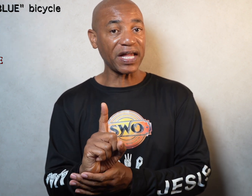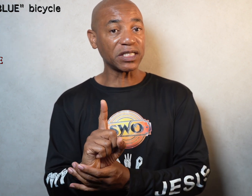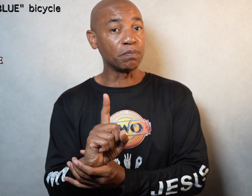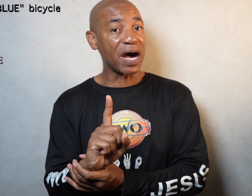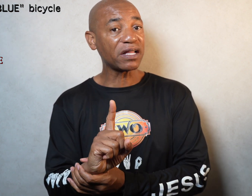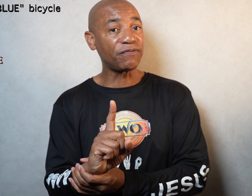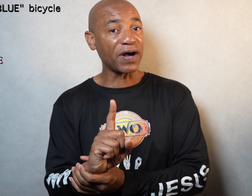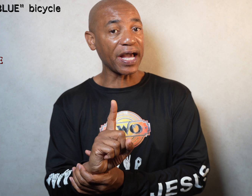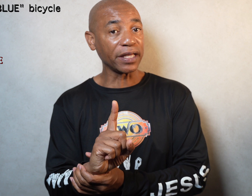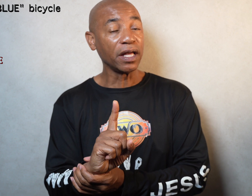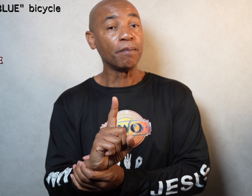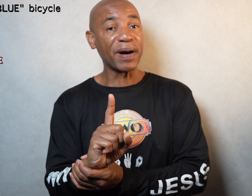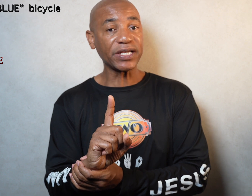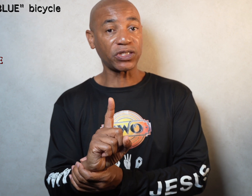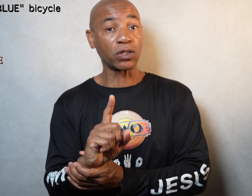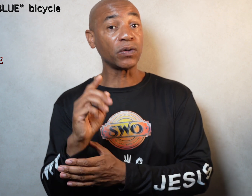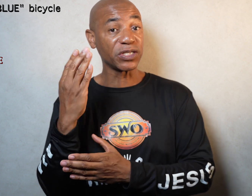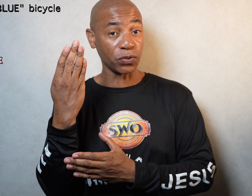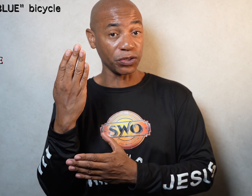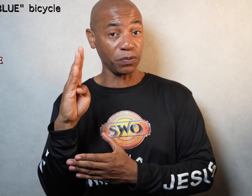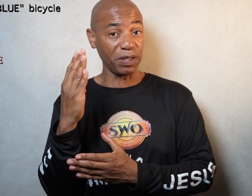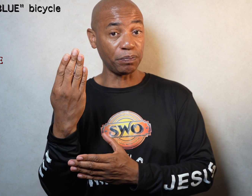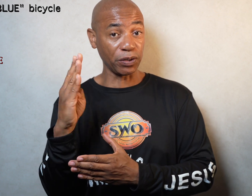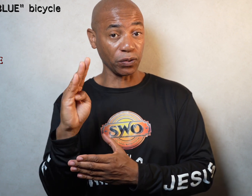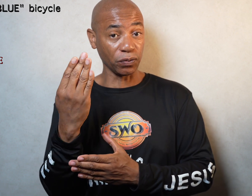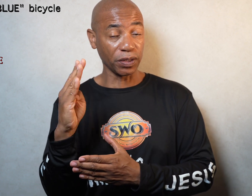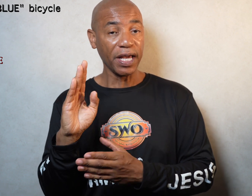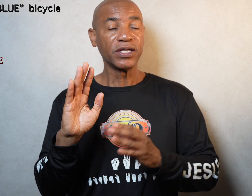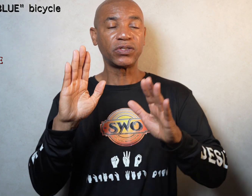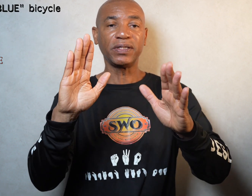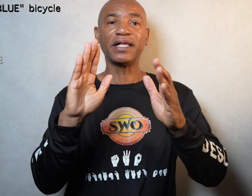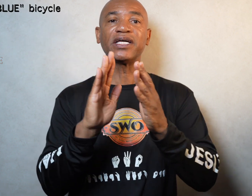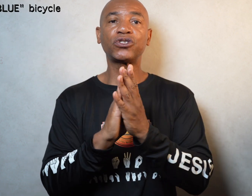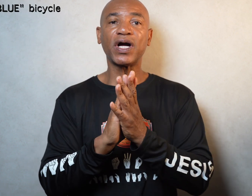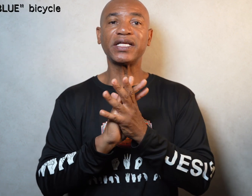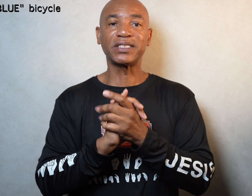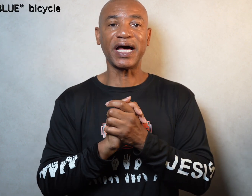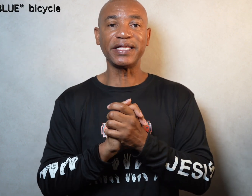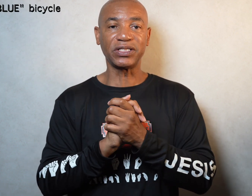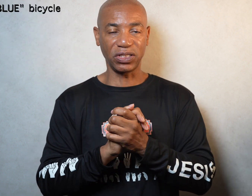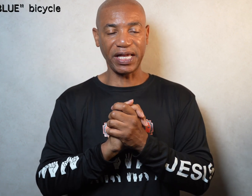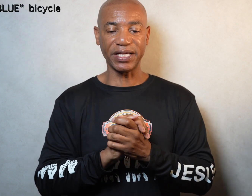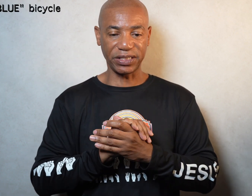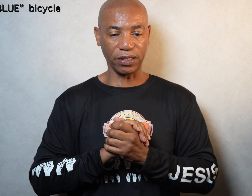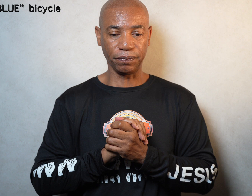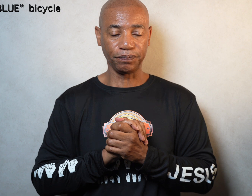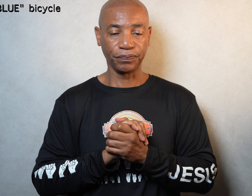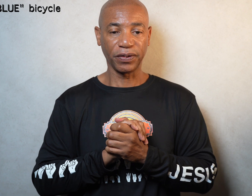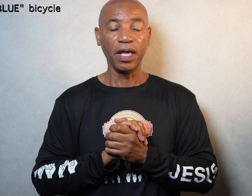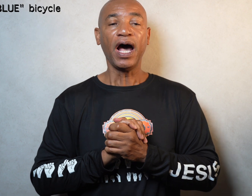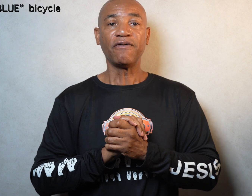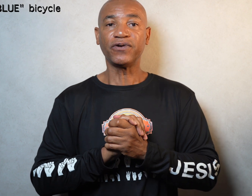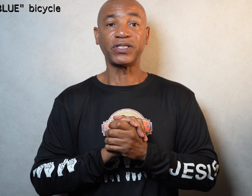is modifying bicycle is going to be blue. So now let's try to sign this in ASL. First I